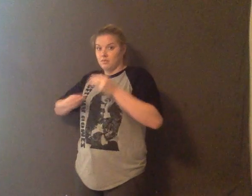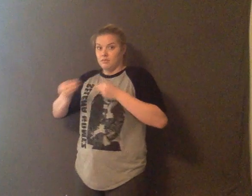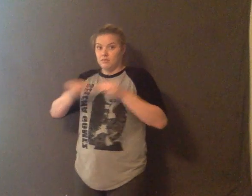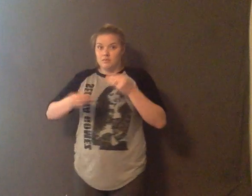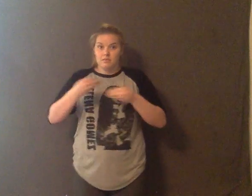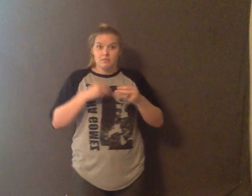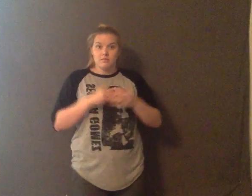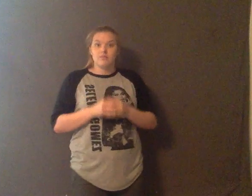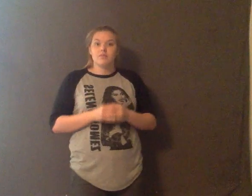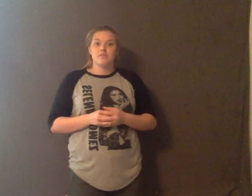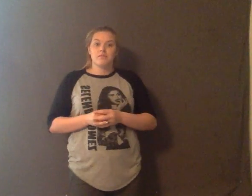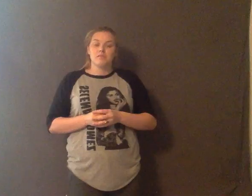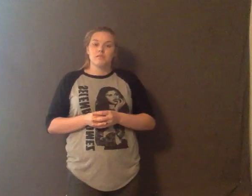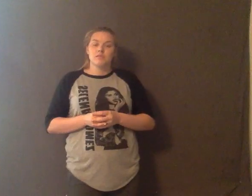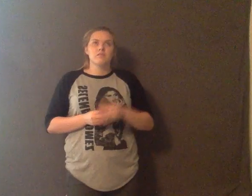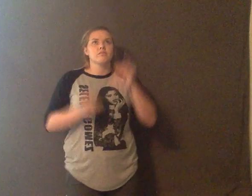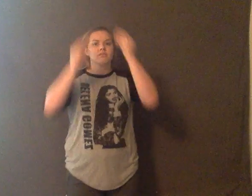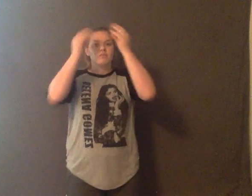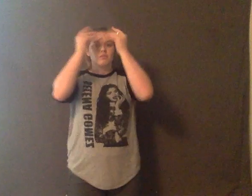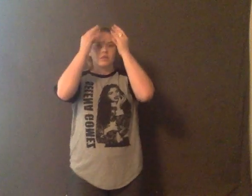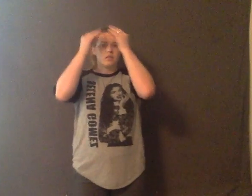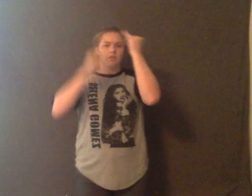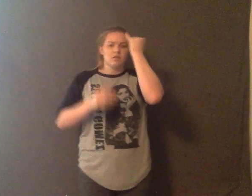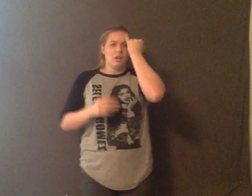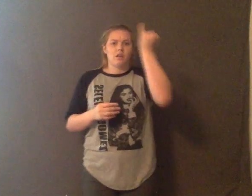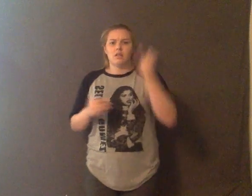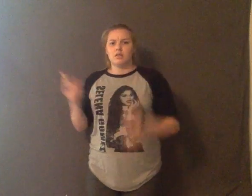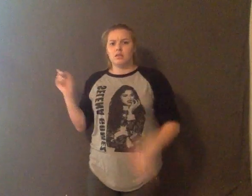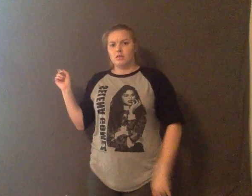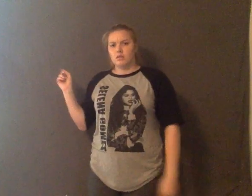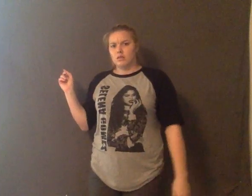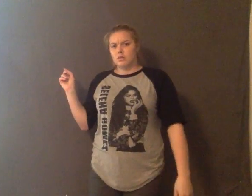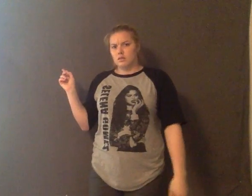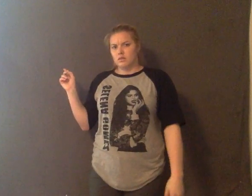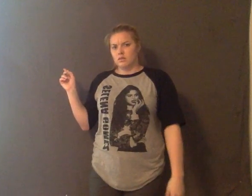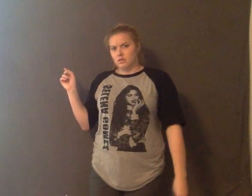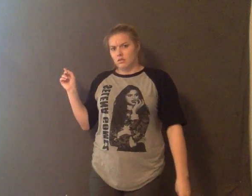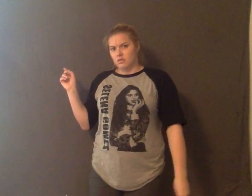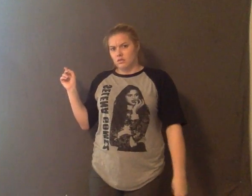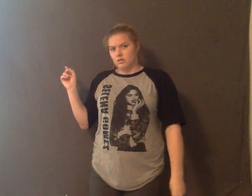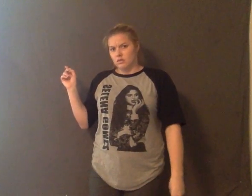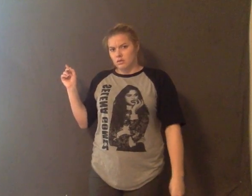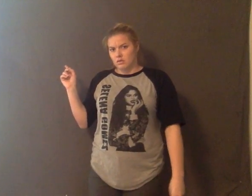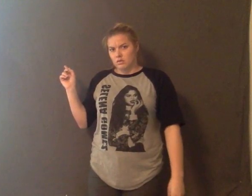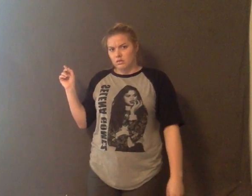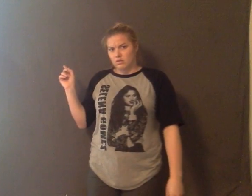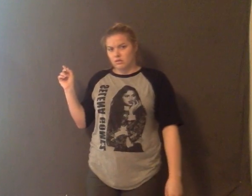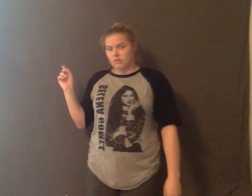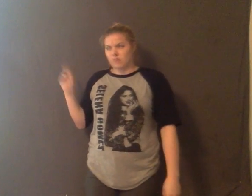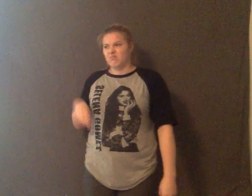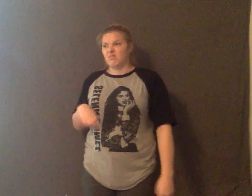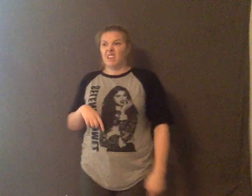and just come up with ideas. Triple cheese decker McCheese muffin